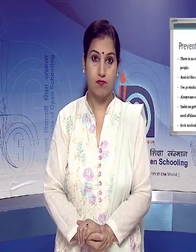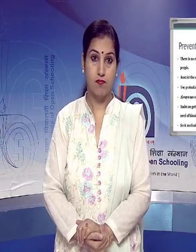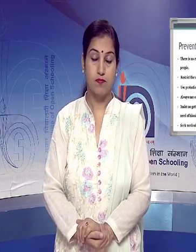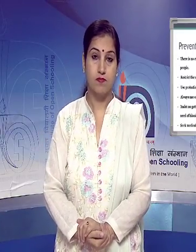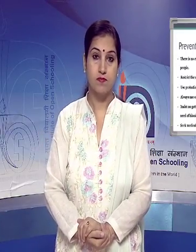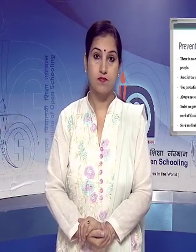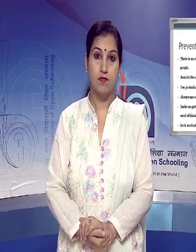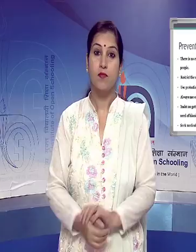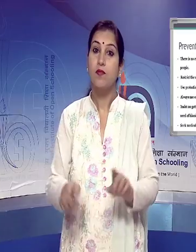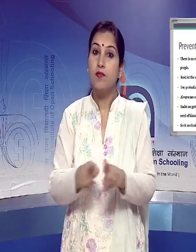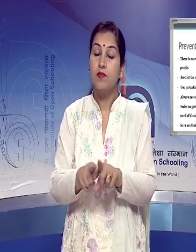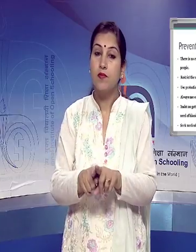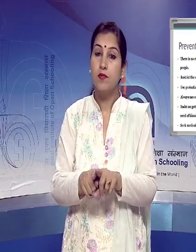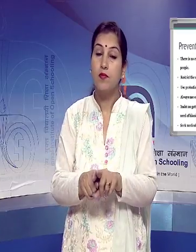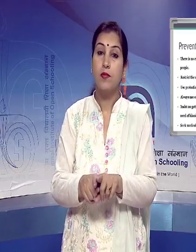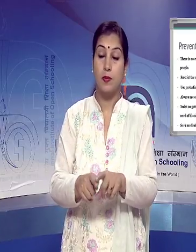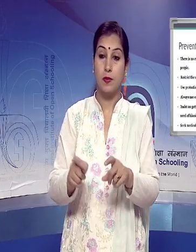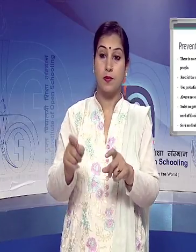Use protection during sexual contact.